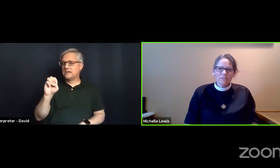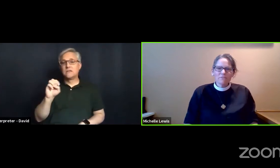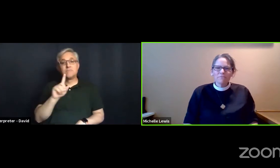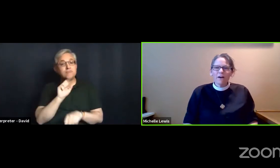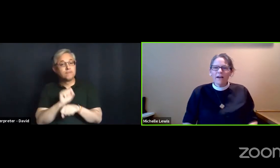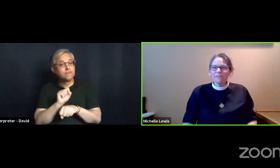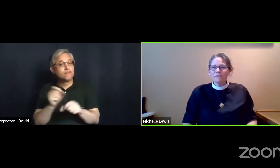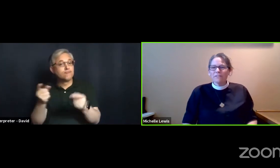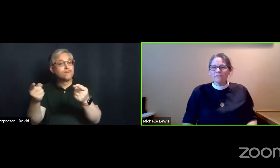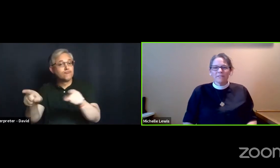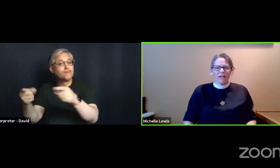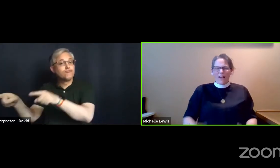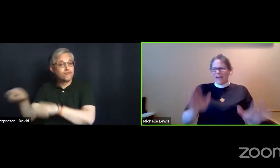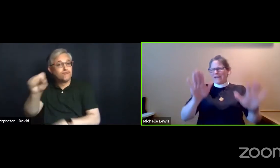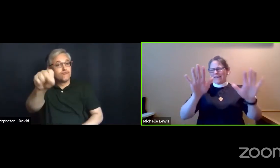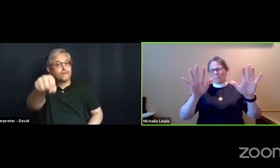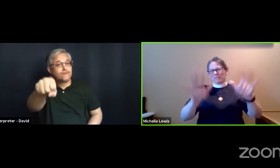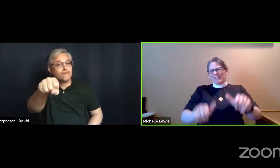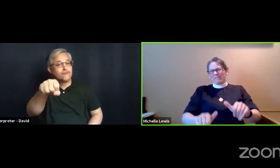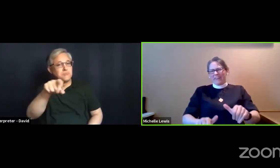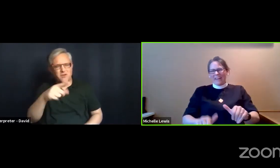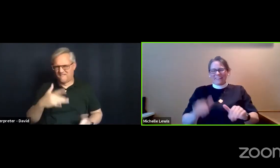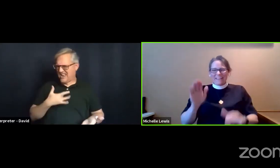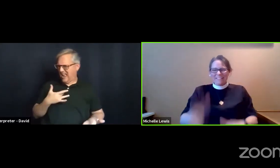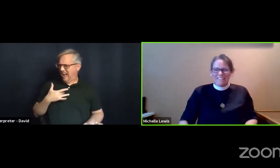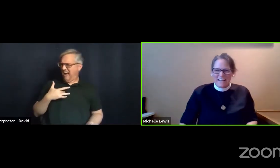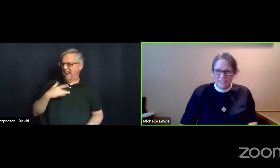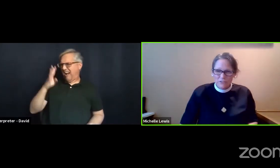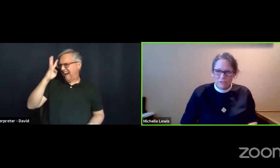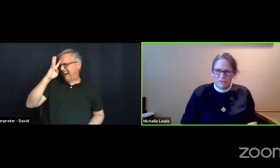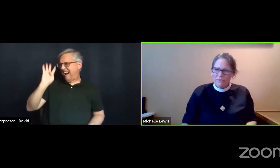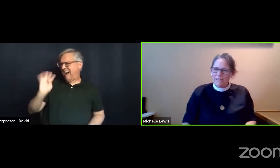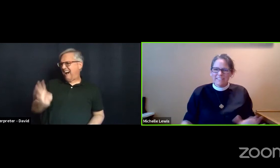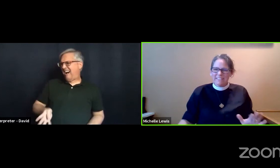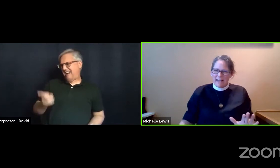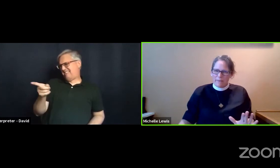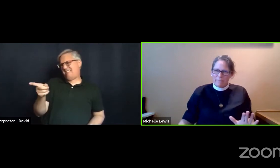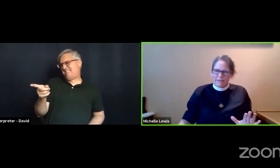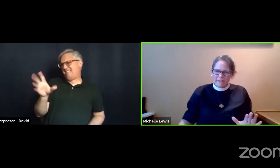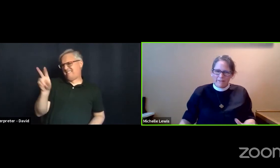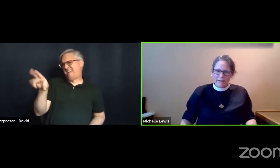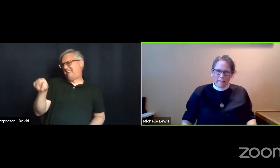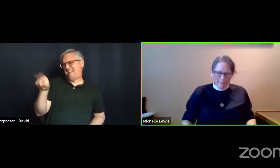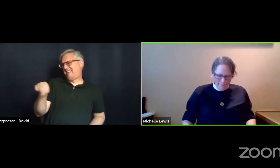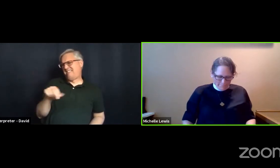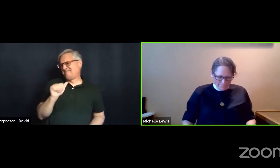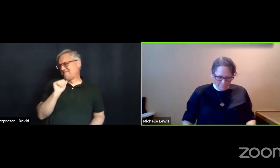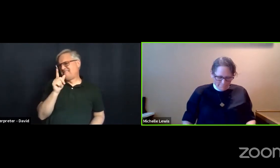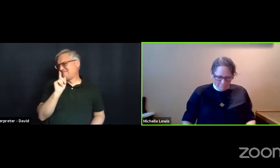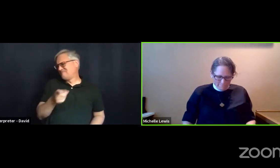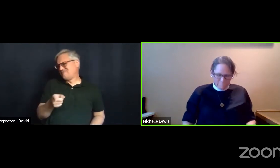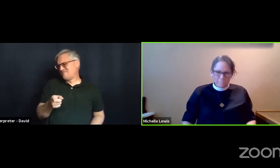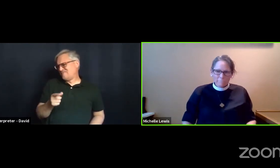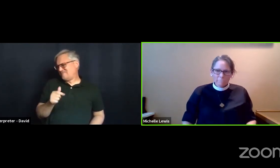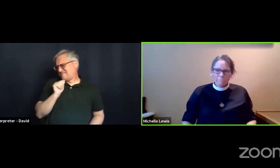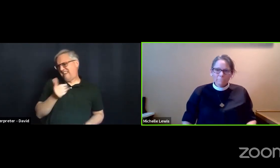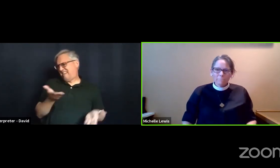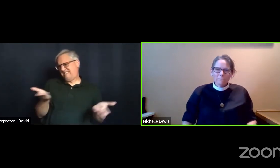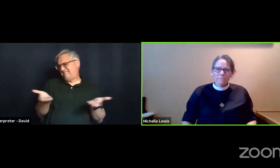So as you find yourself saying, I can't believe that. That's not true. That didn't happen.